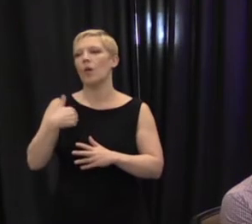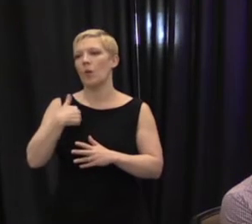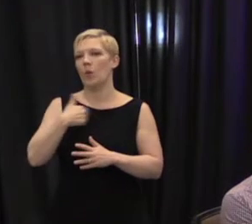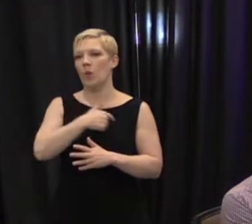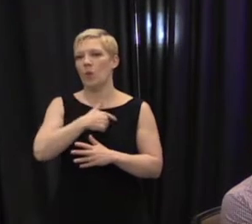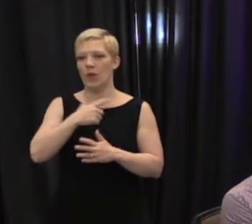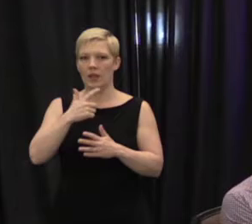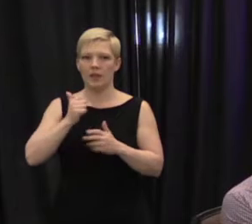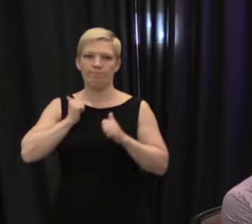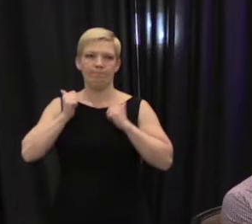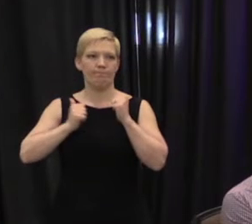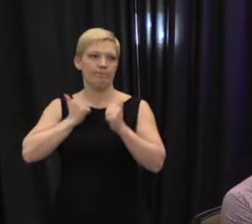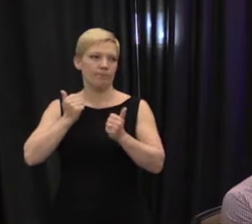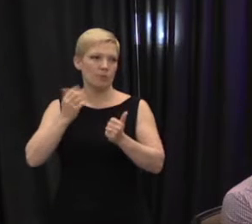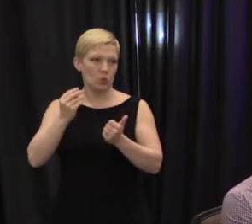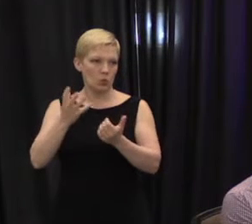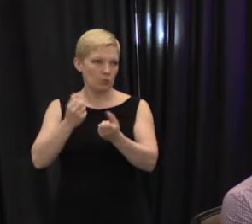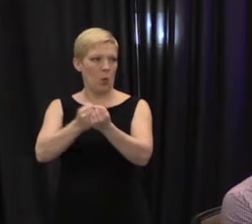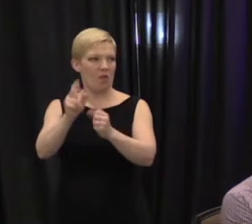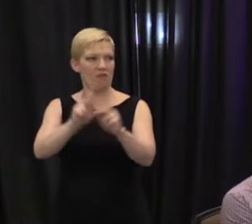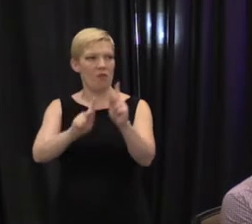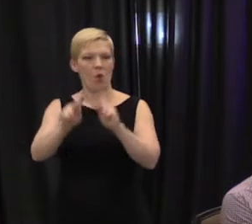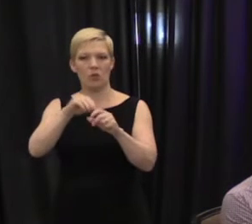really support folks in our community.